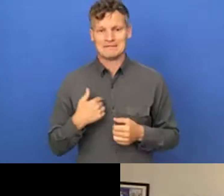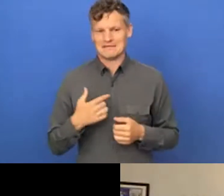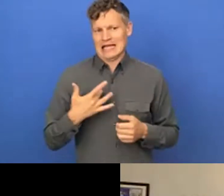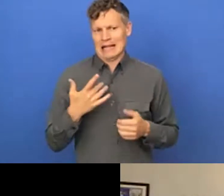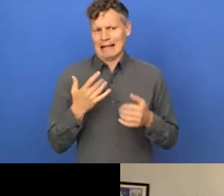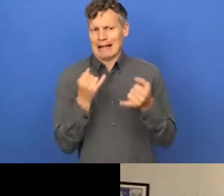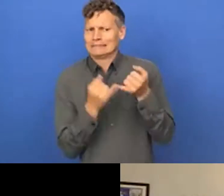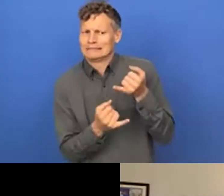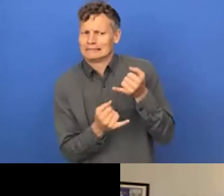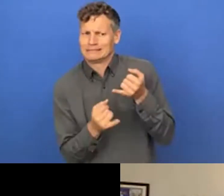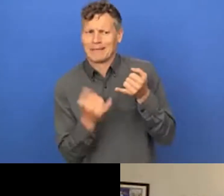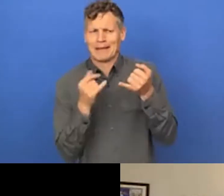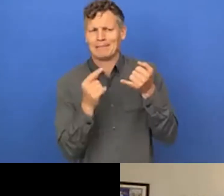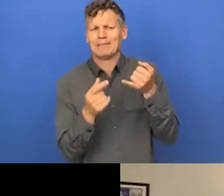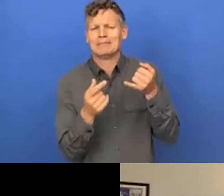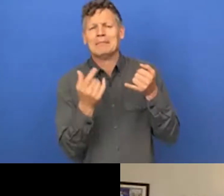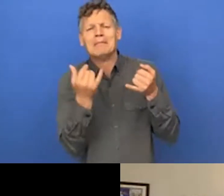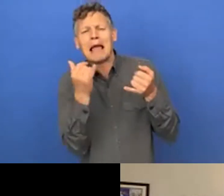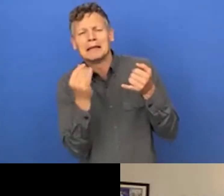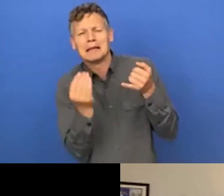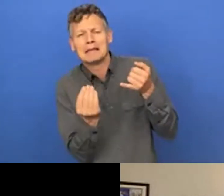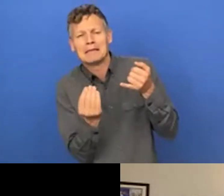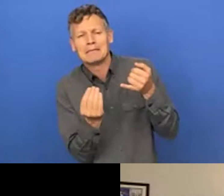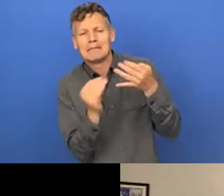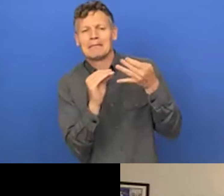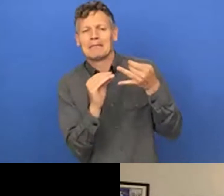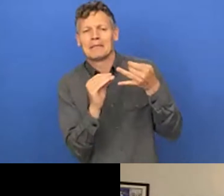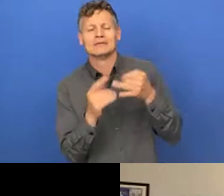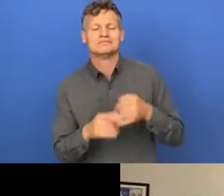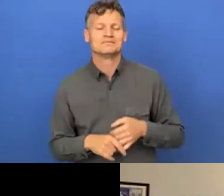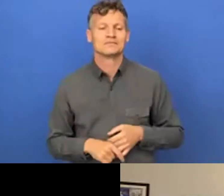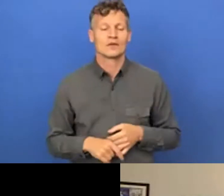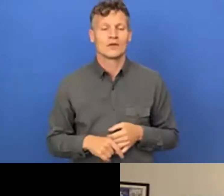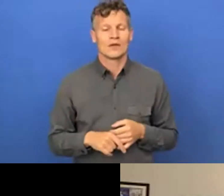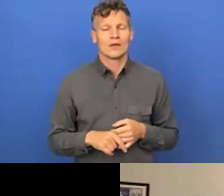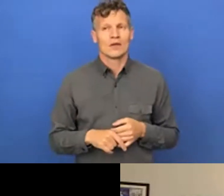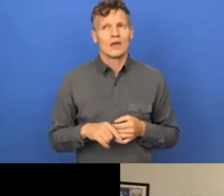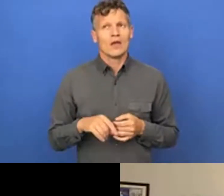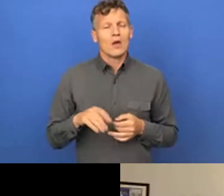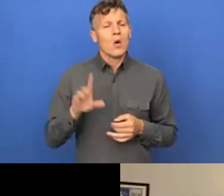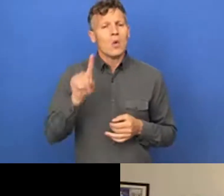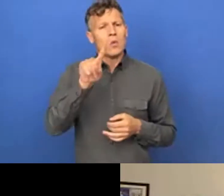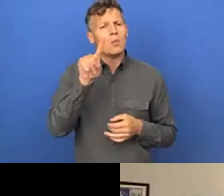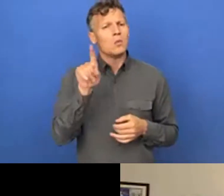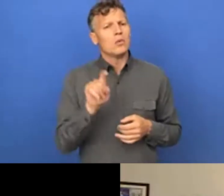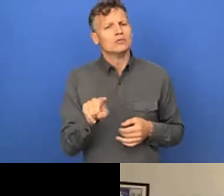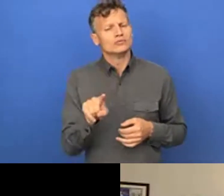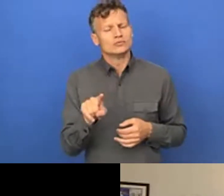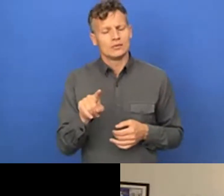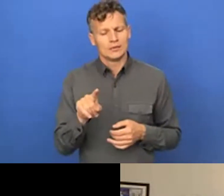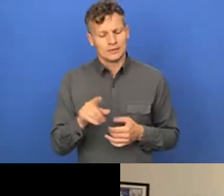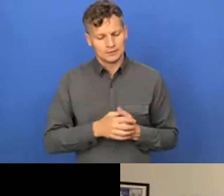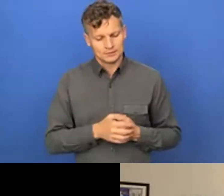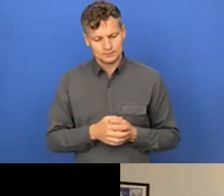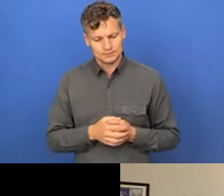last one. So that's about, do you have any insight on the case